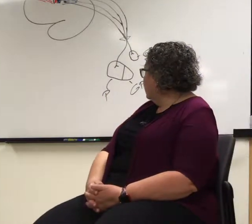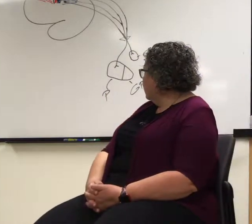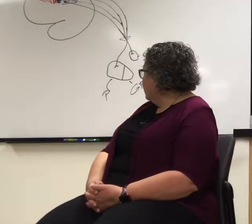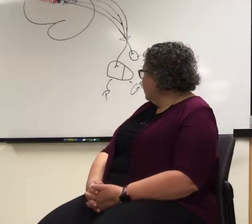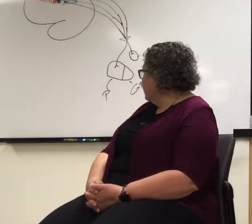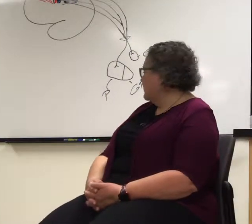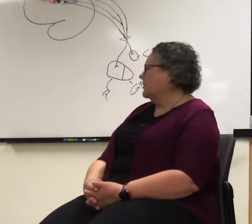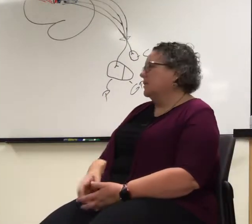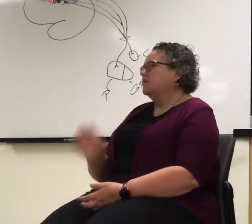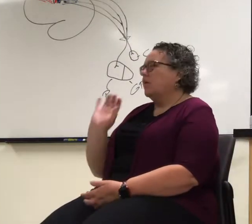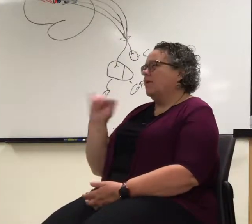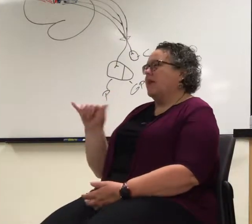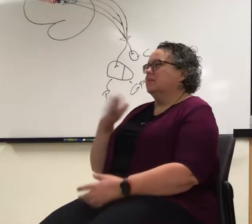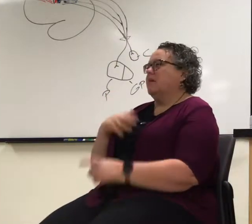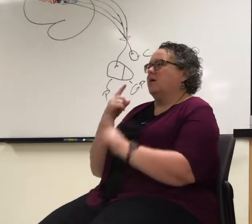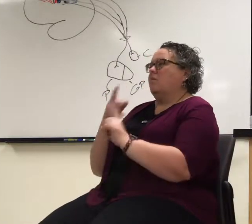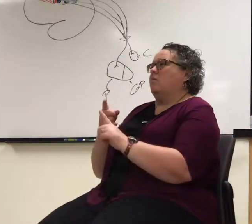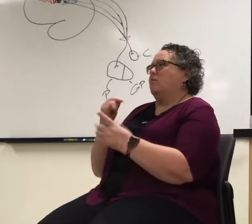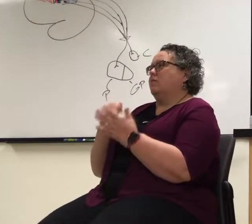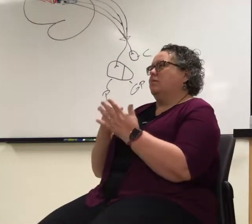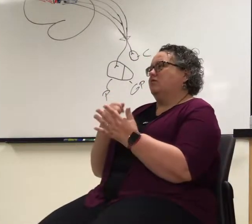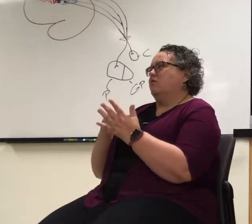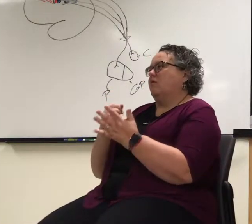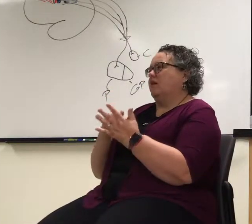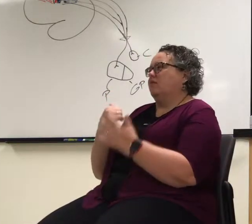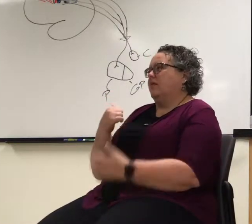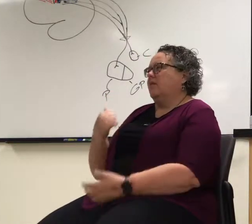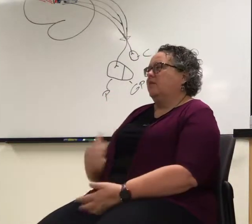So that's what I'm drawing there.